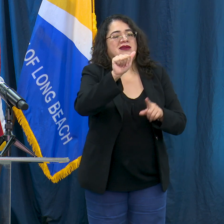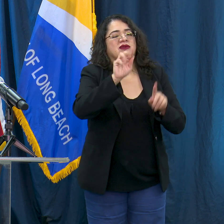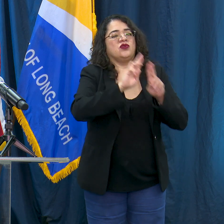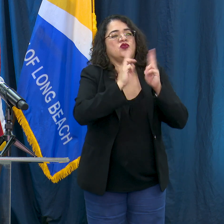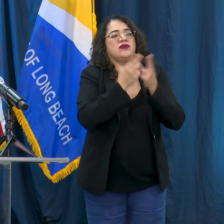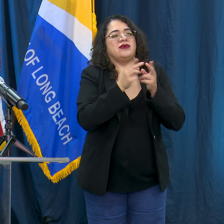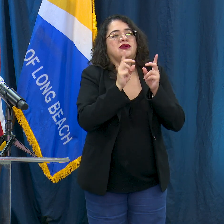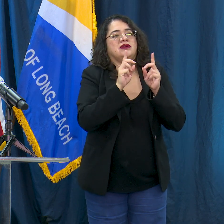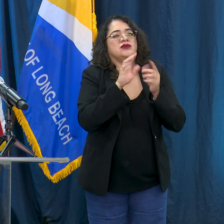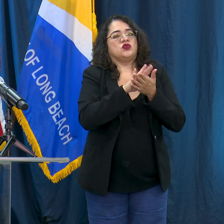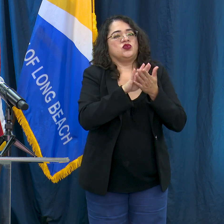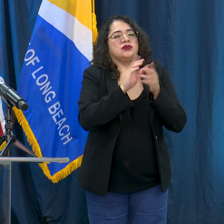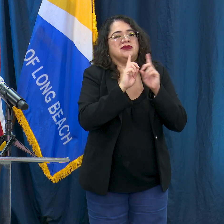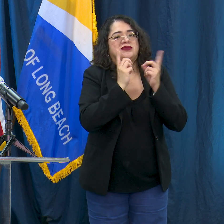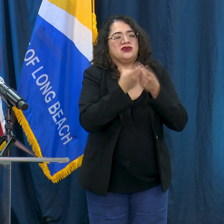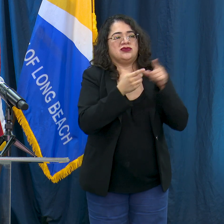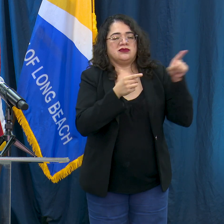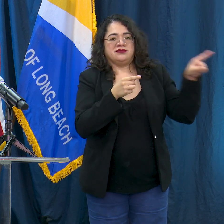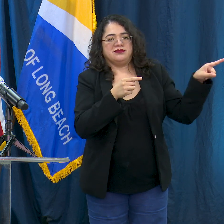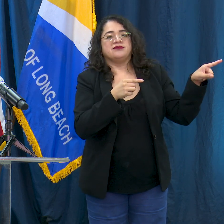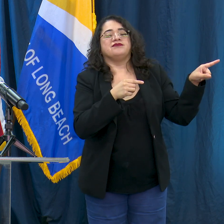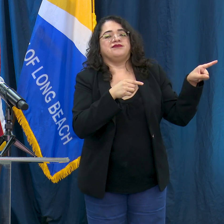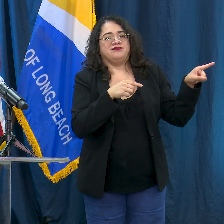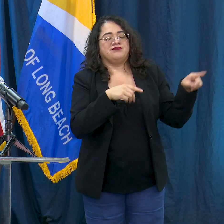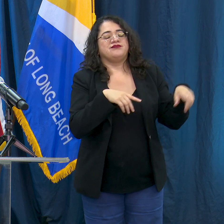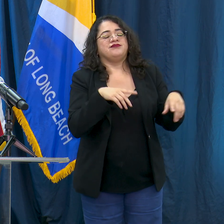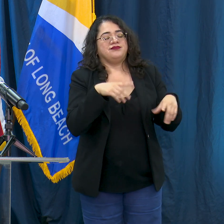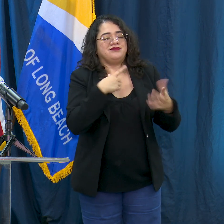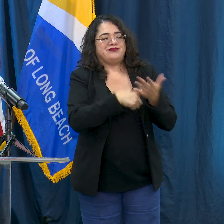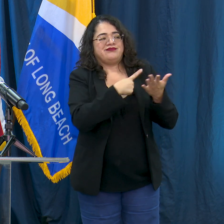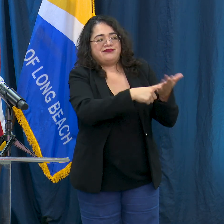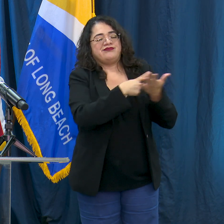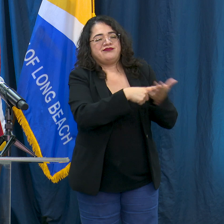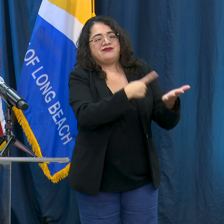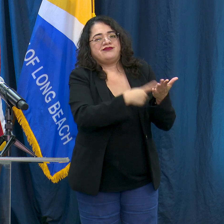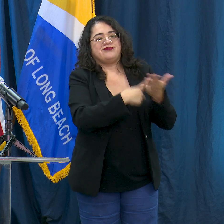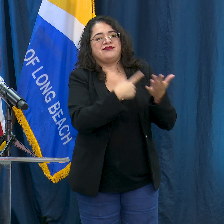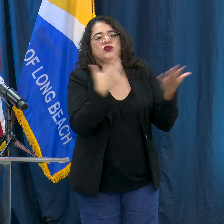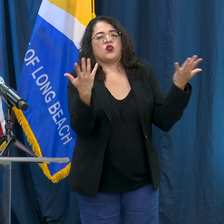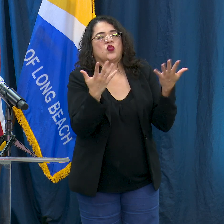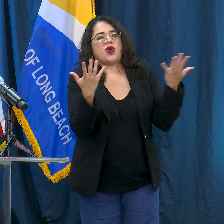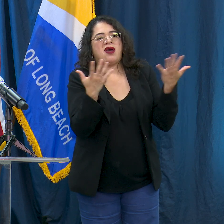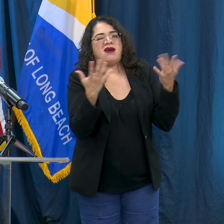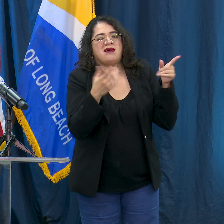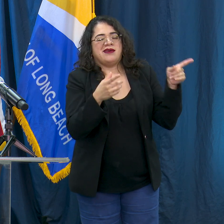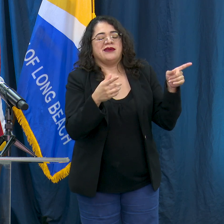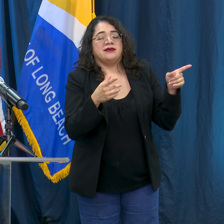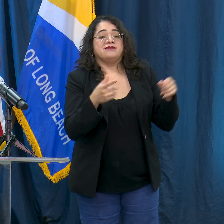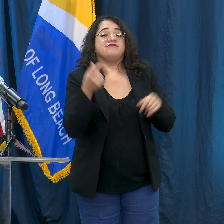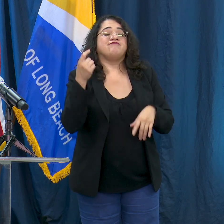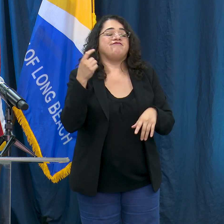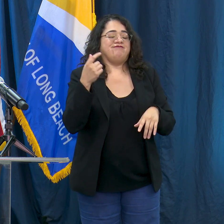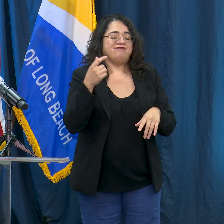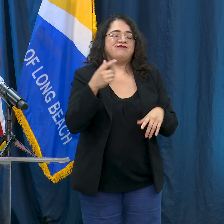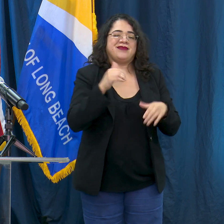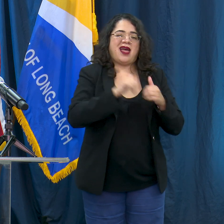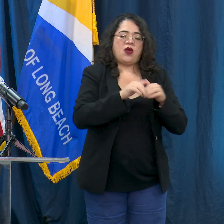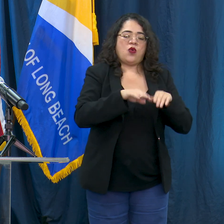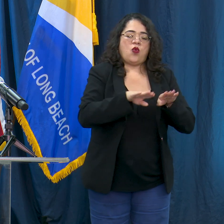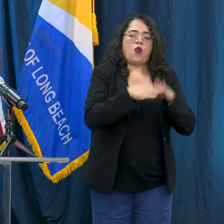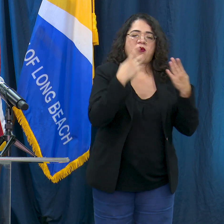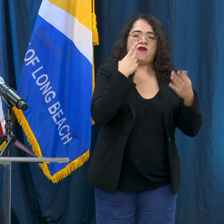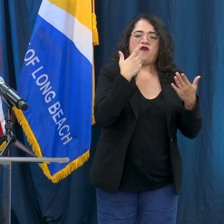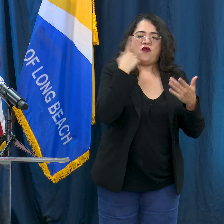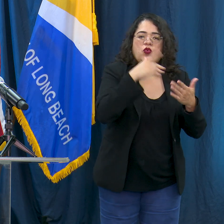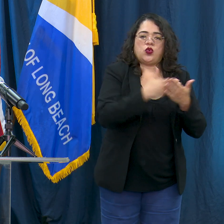this fall. We'll have more information on in-person learning in the weeks to come. Funerals were already allowed under the order,